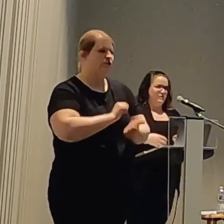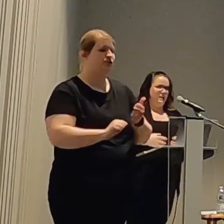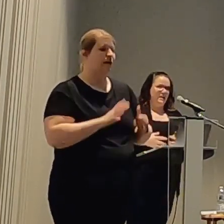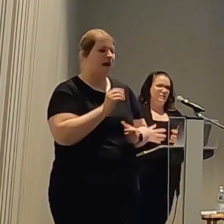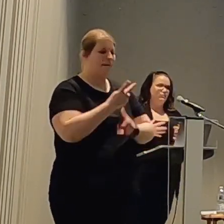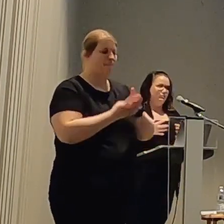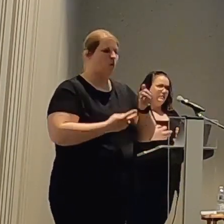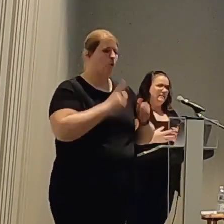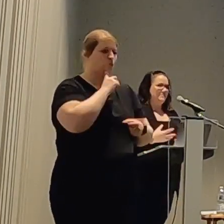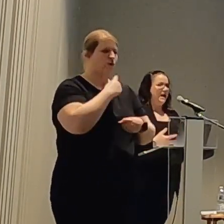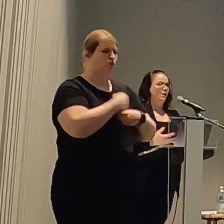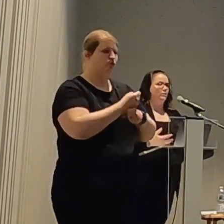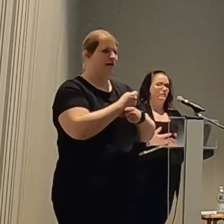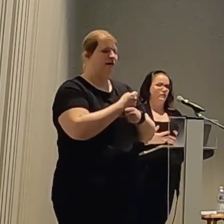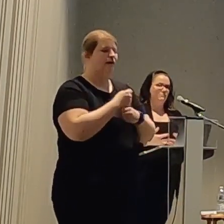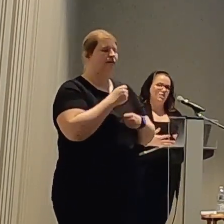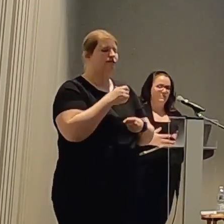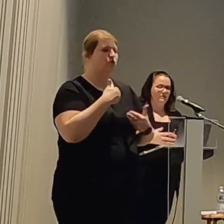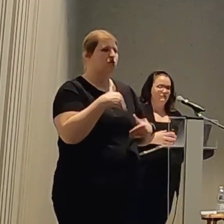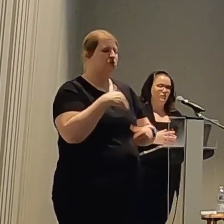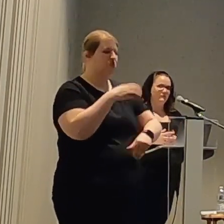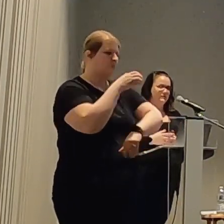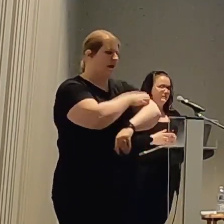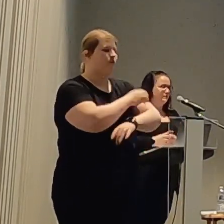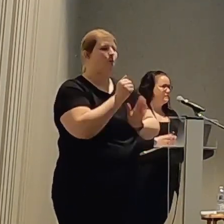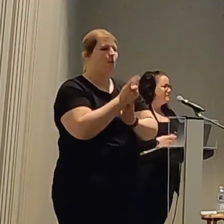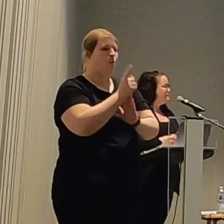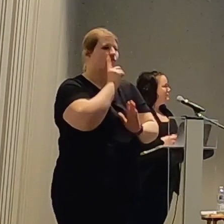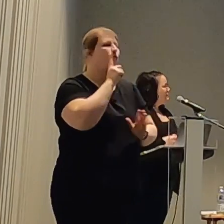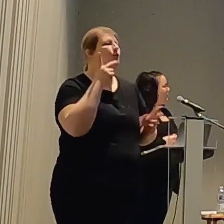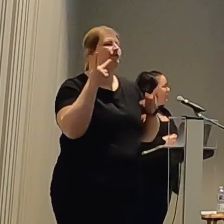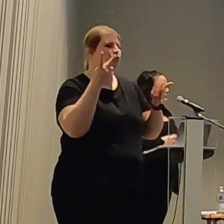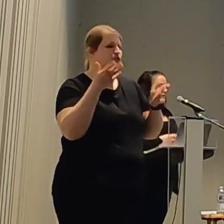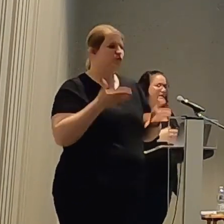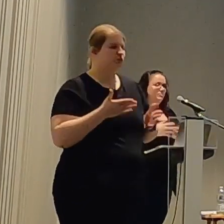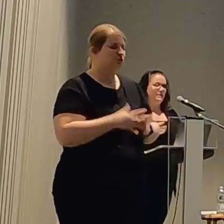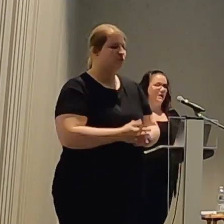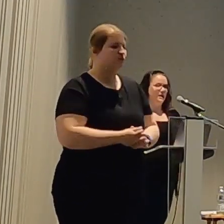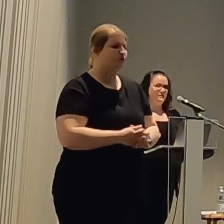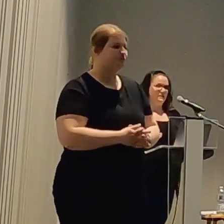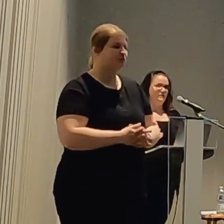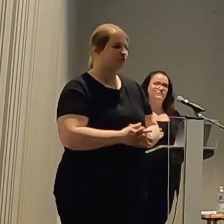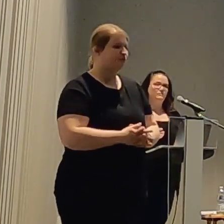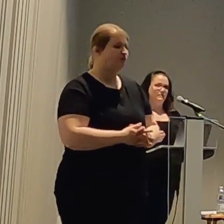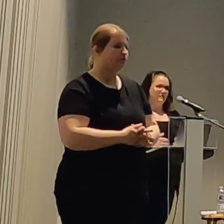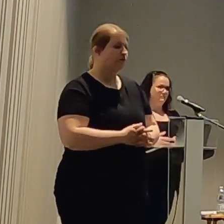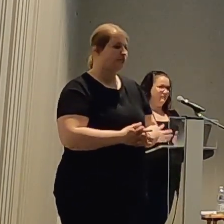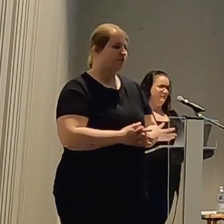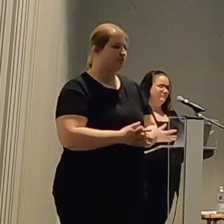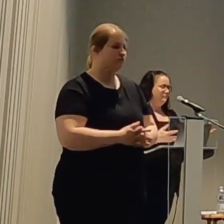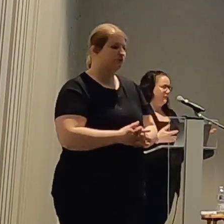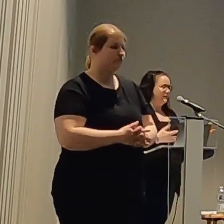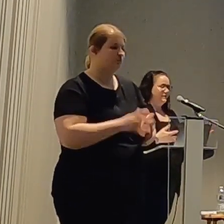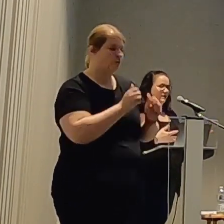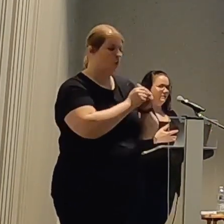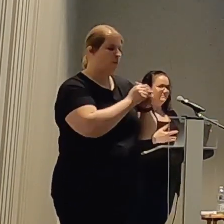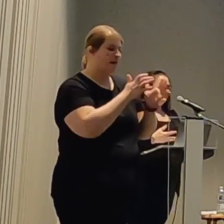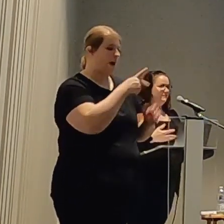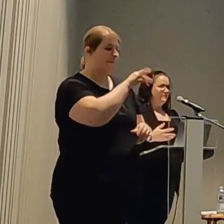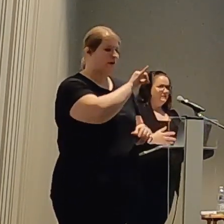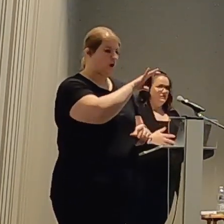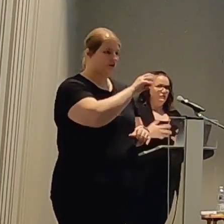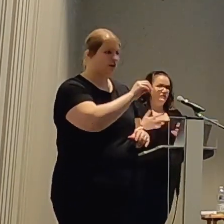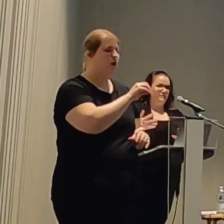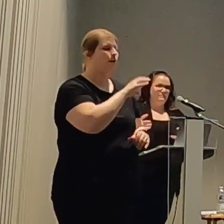both create a really powerful moment for visitors. Without Picasso and without